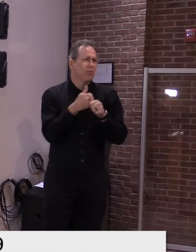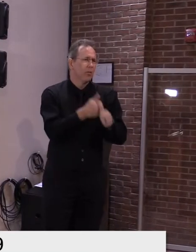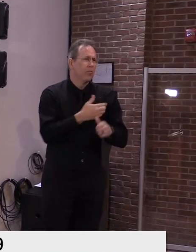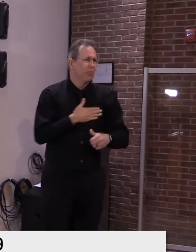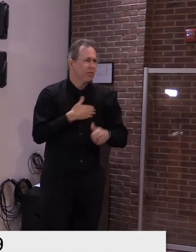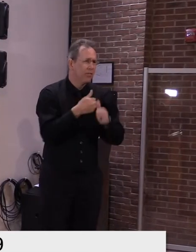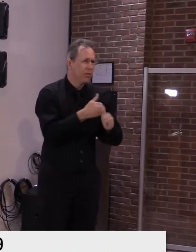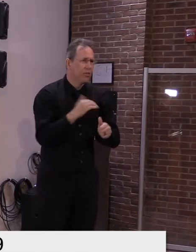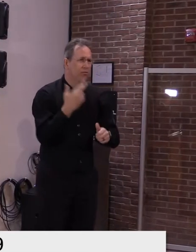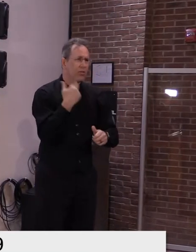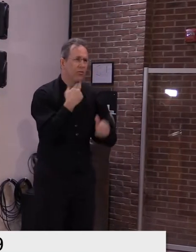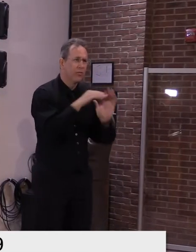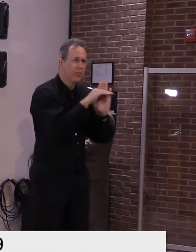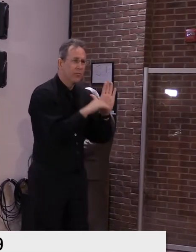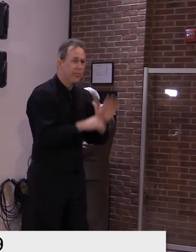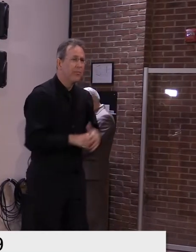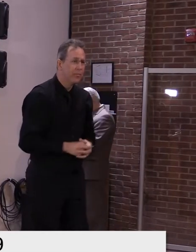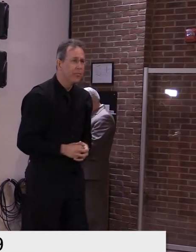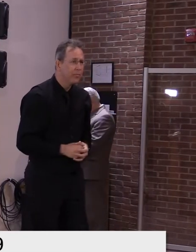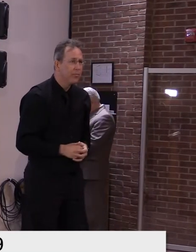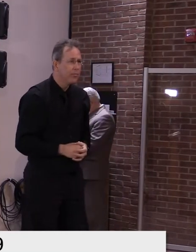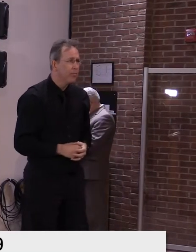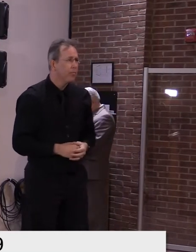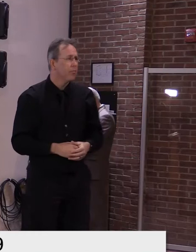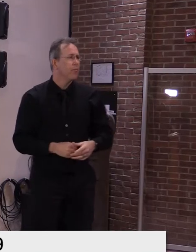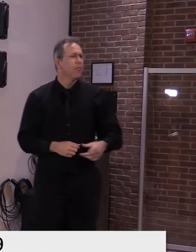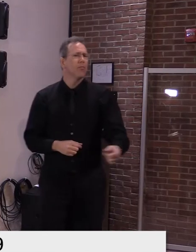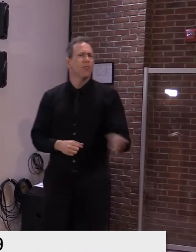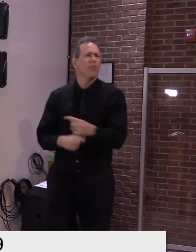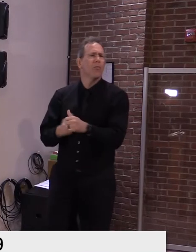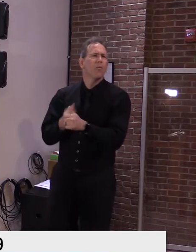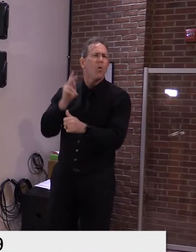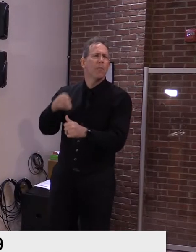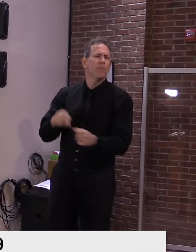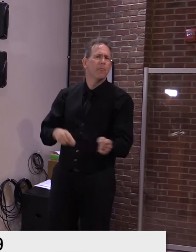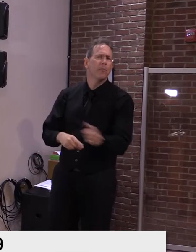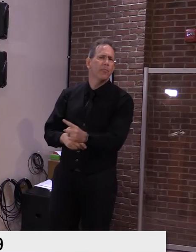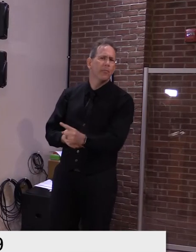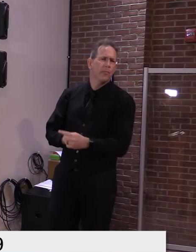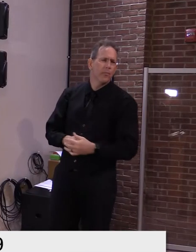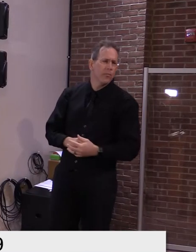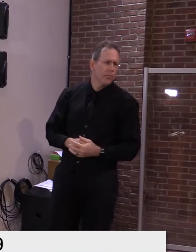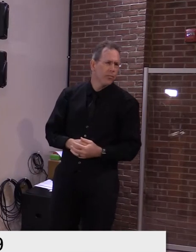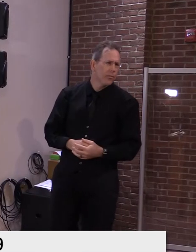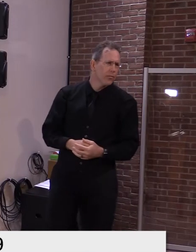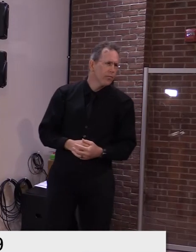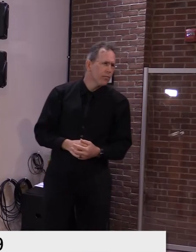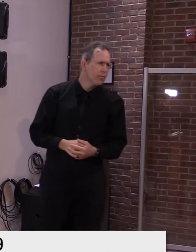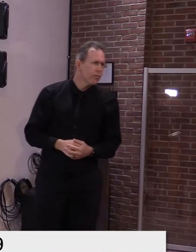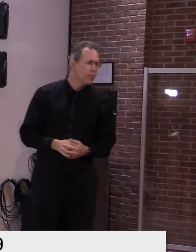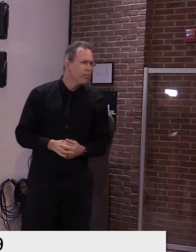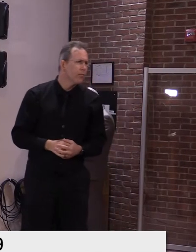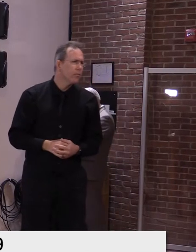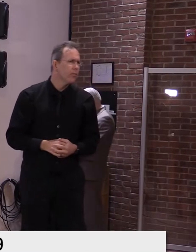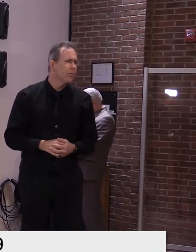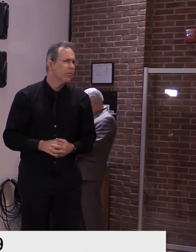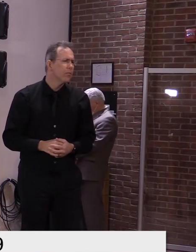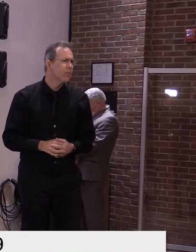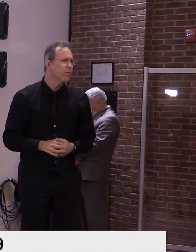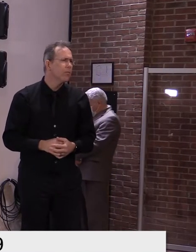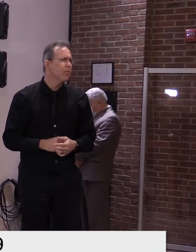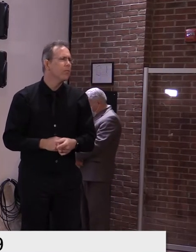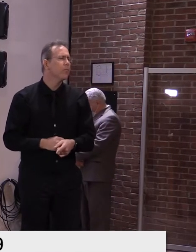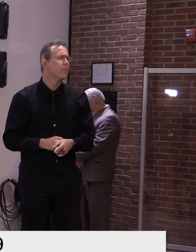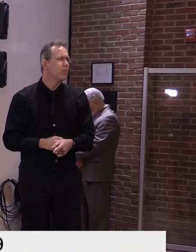Okay, thank you. I also have a question about school data. The state has reported 96 school cases in the